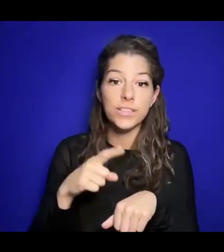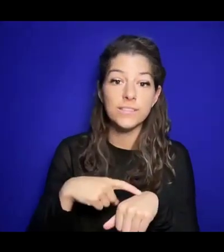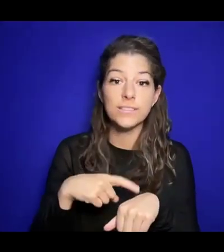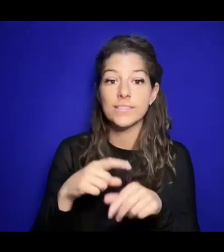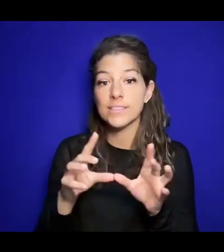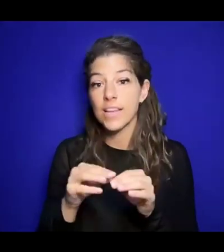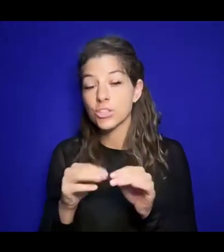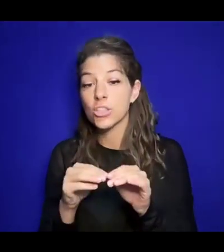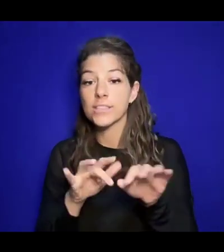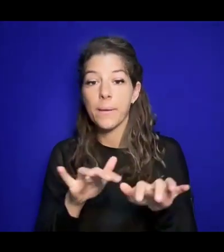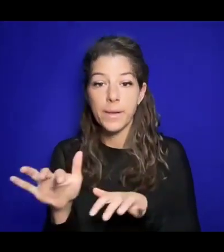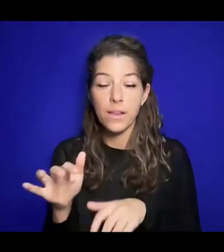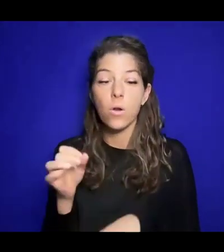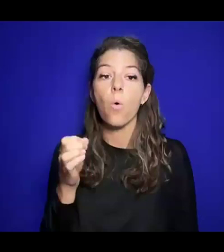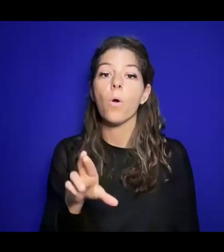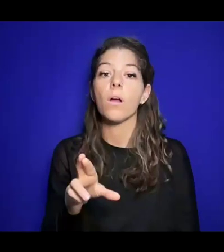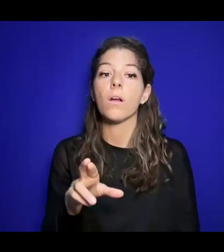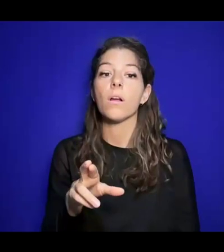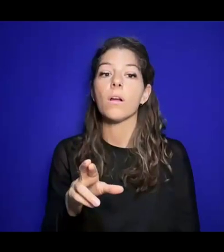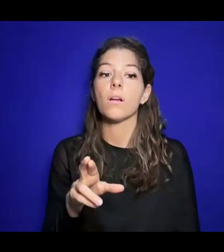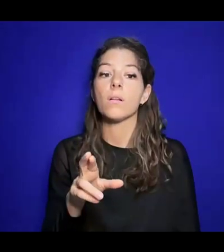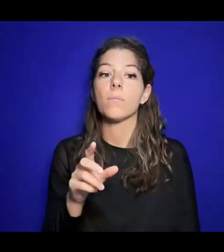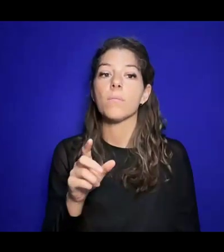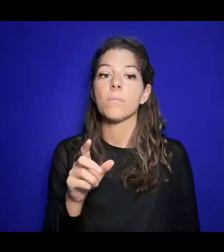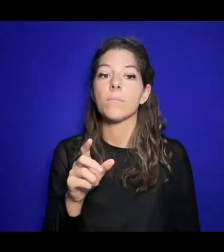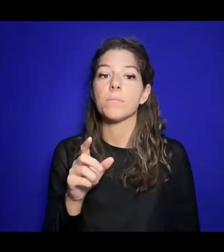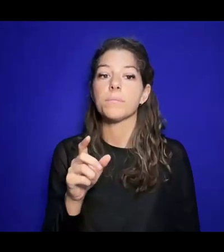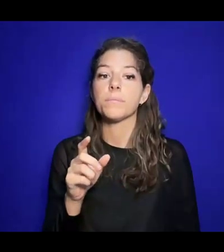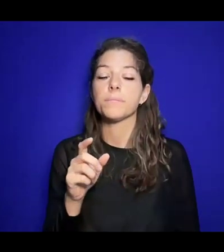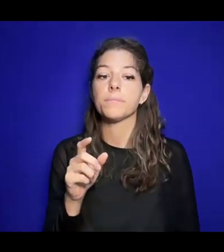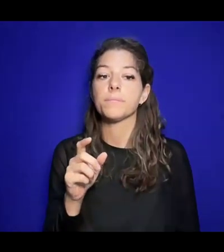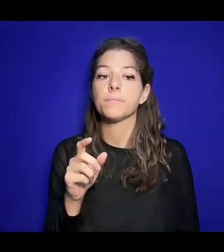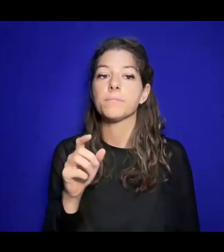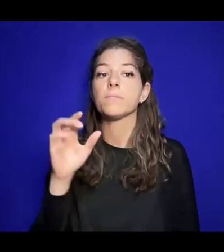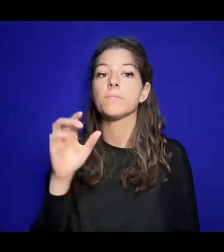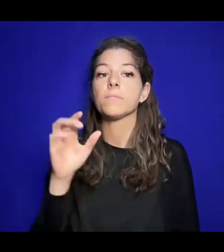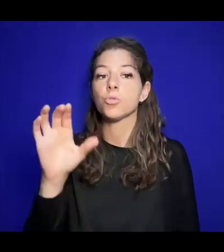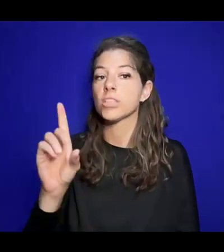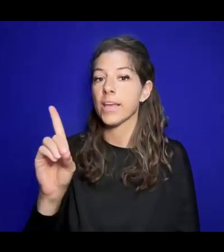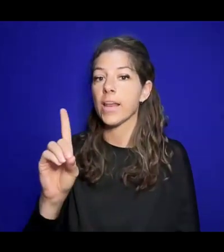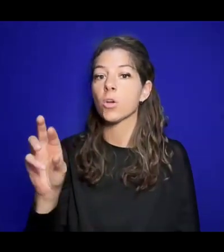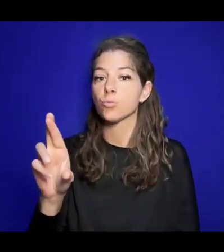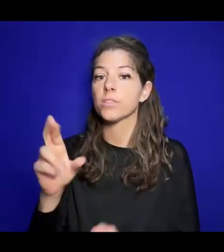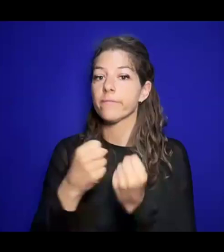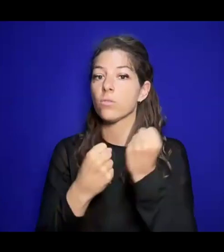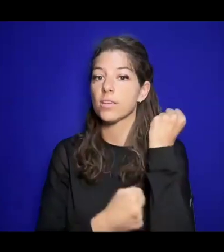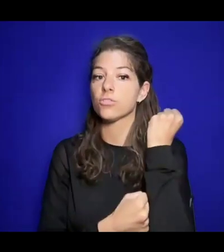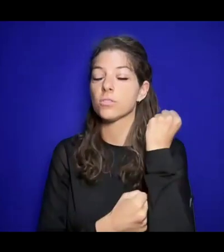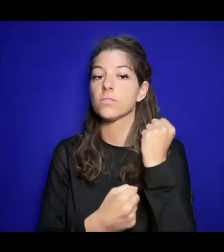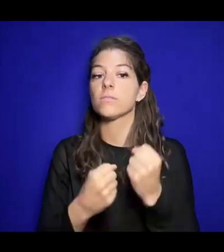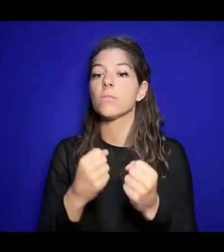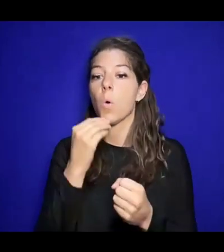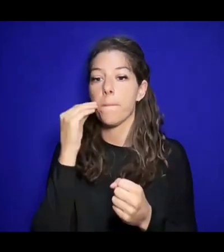you can type it in, or you can go to the Christopher and Dana Reeve Foundation, go to the